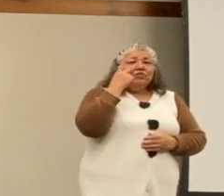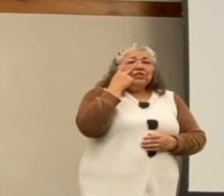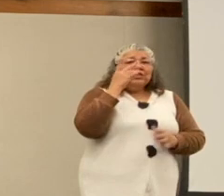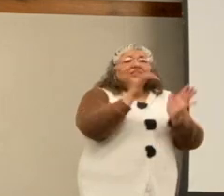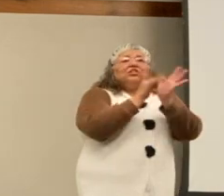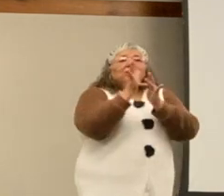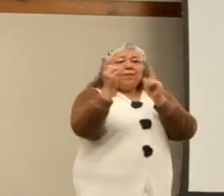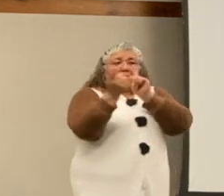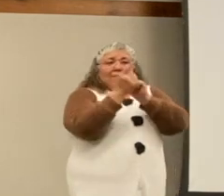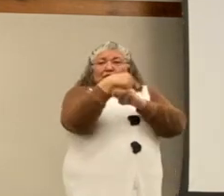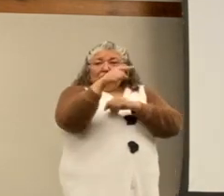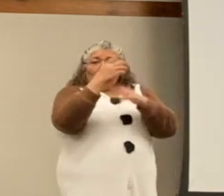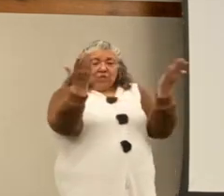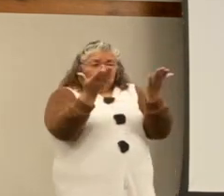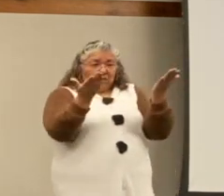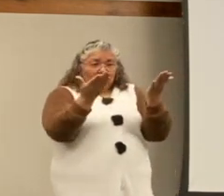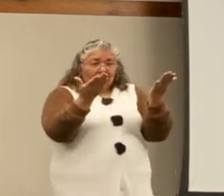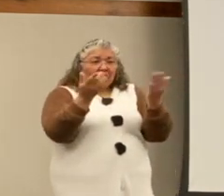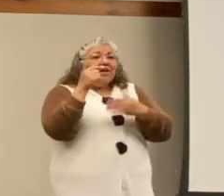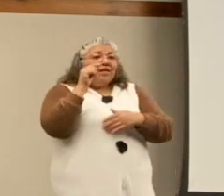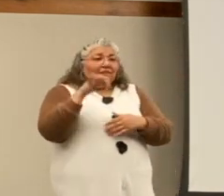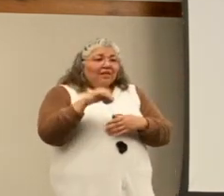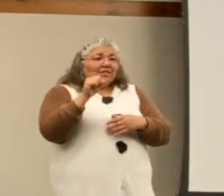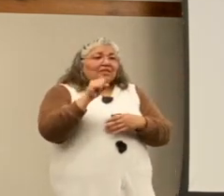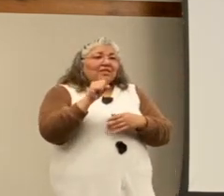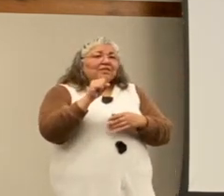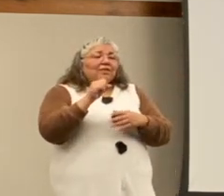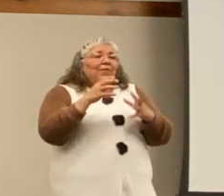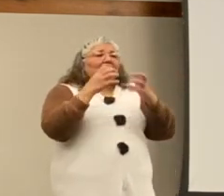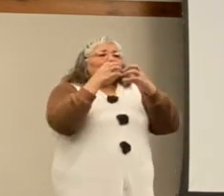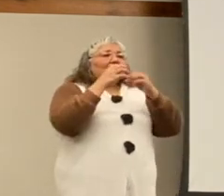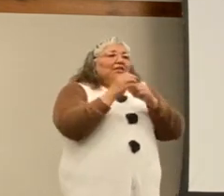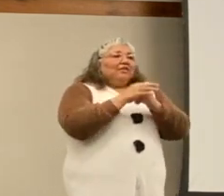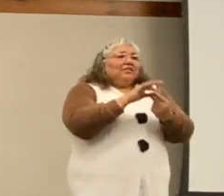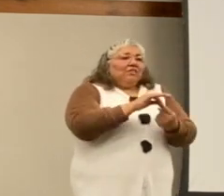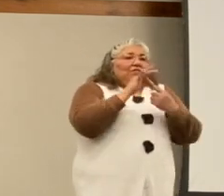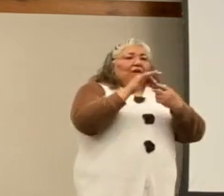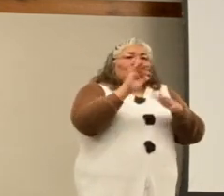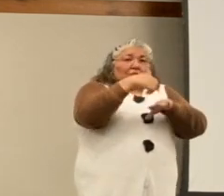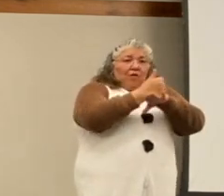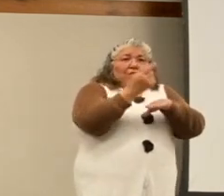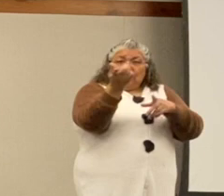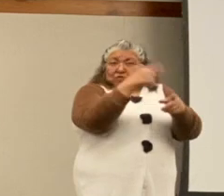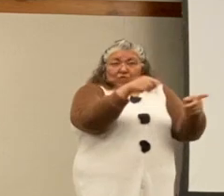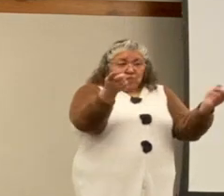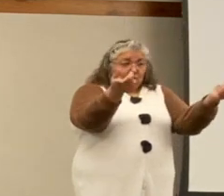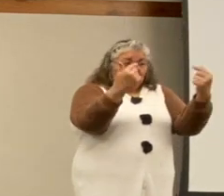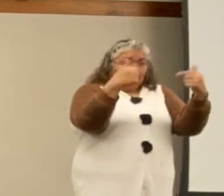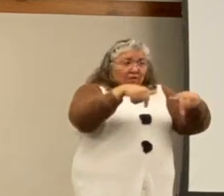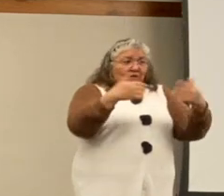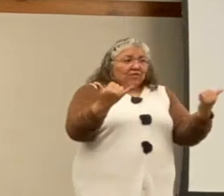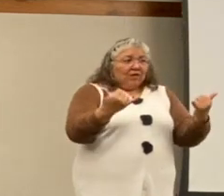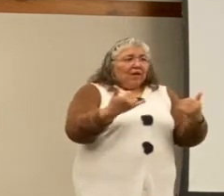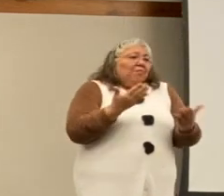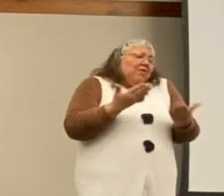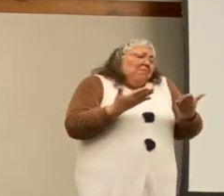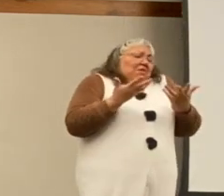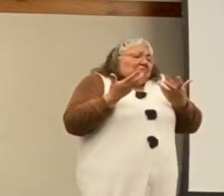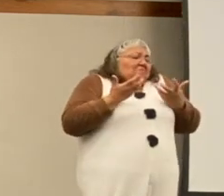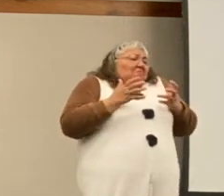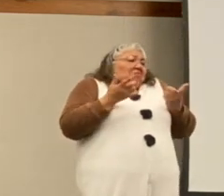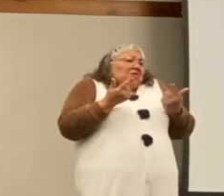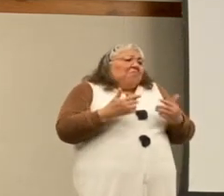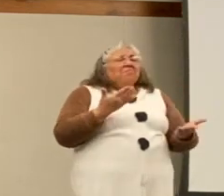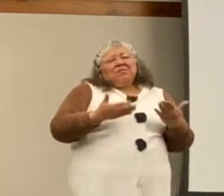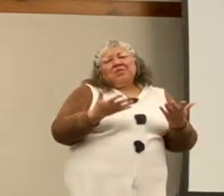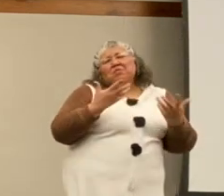has met you here, and it is by divine appointment that you came here today. Maybe you didn't want to come. Maybe